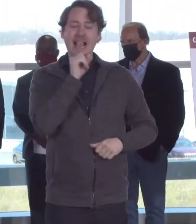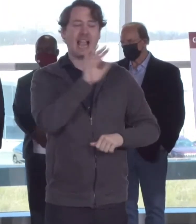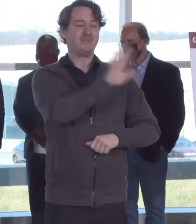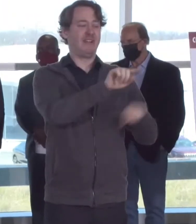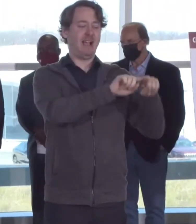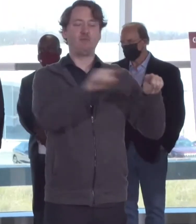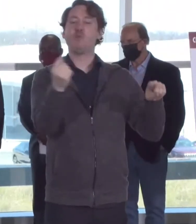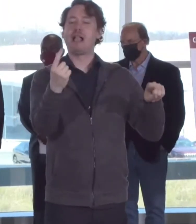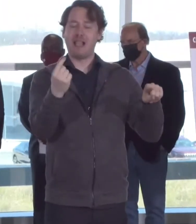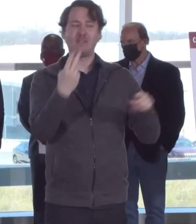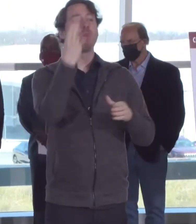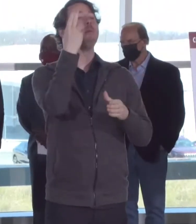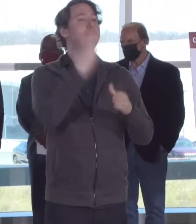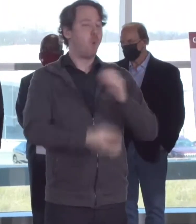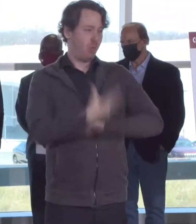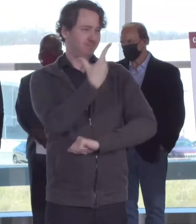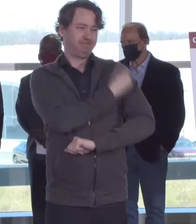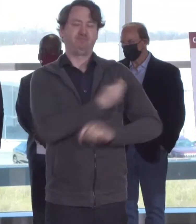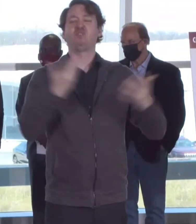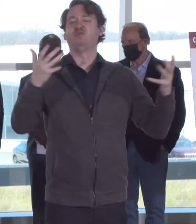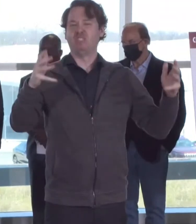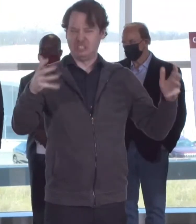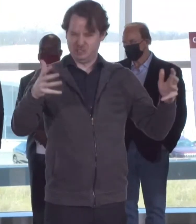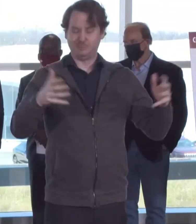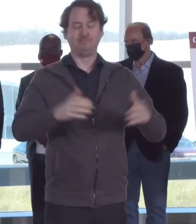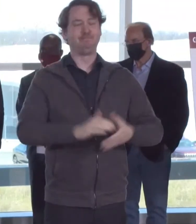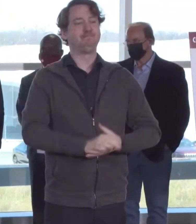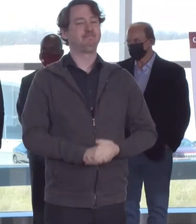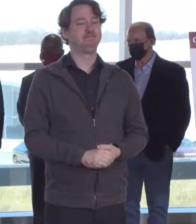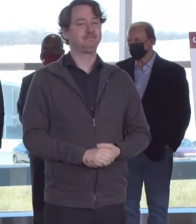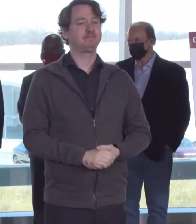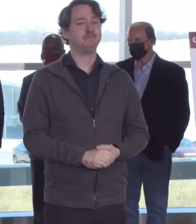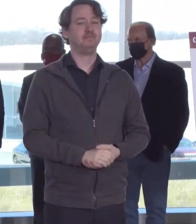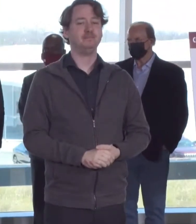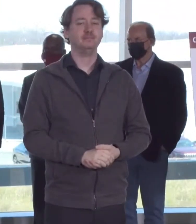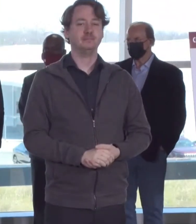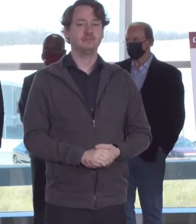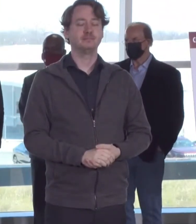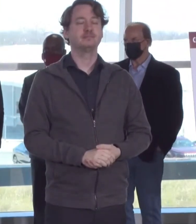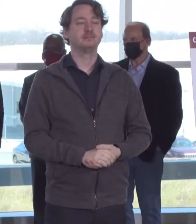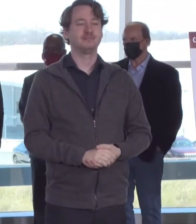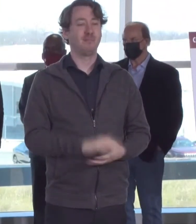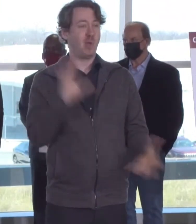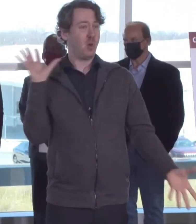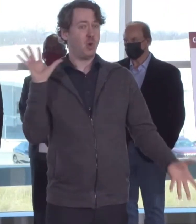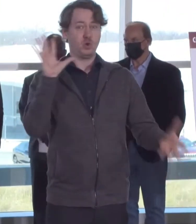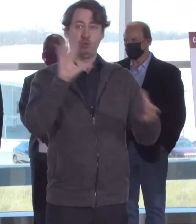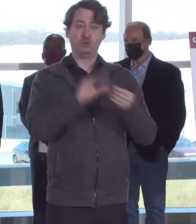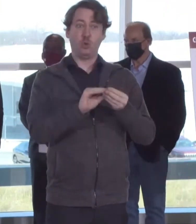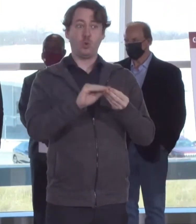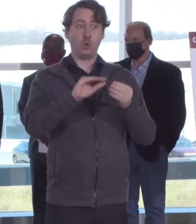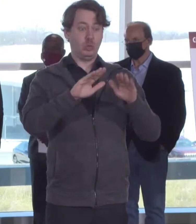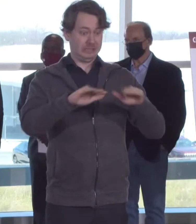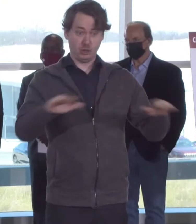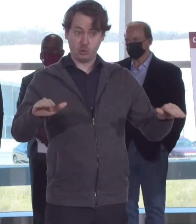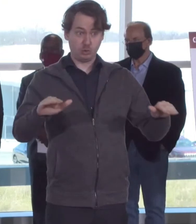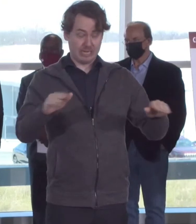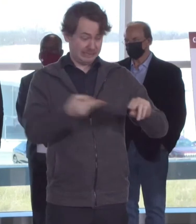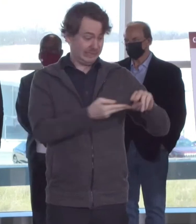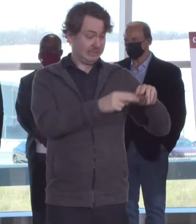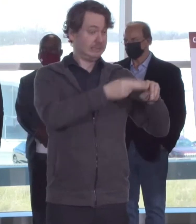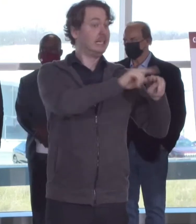to 11 have had both doses of vaccine in our community. And as the total number of children with COVID increases,